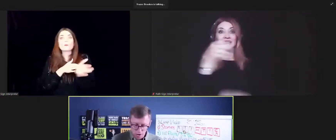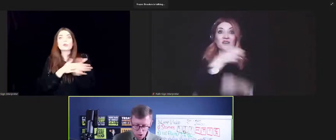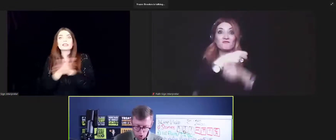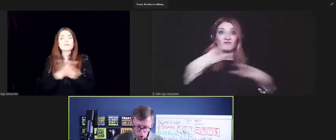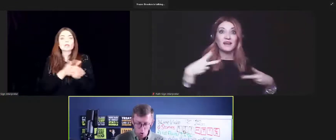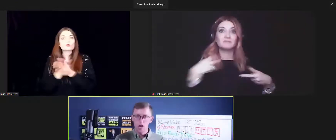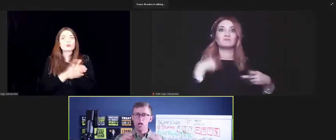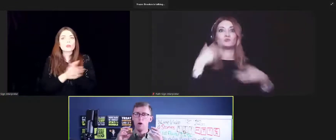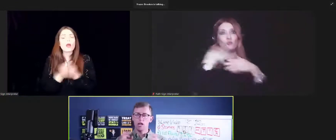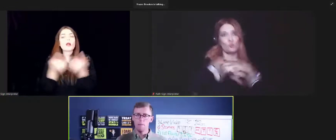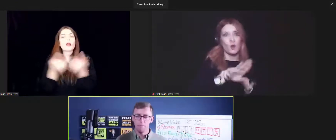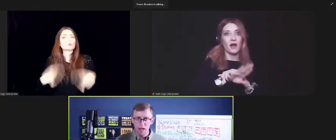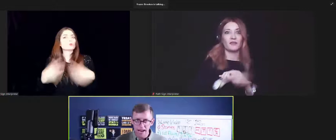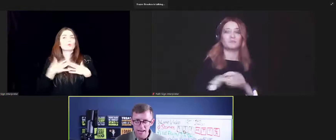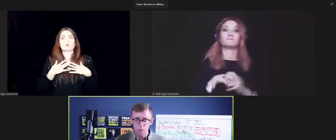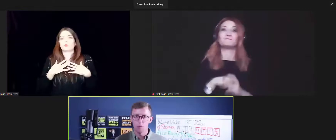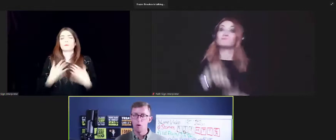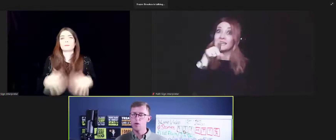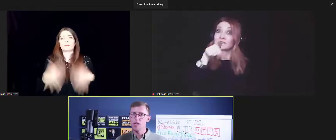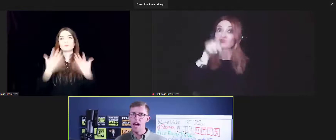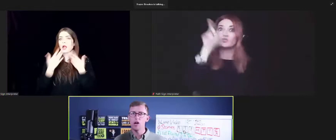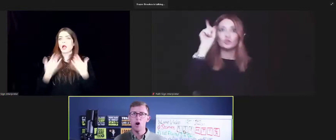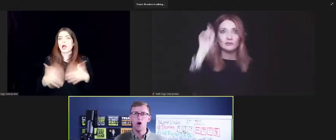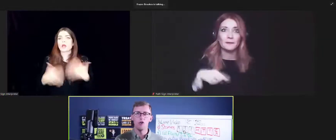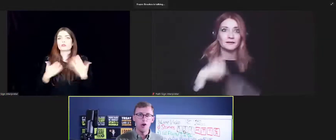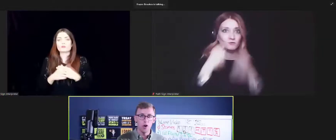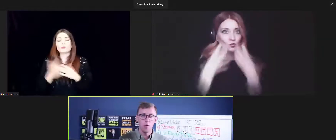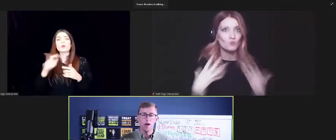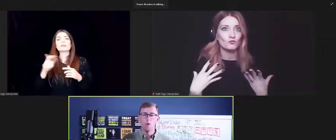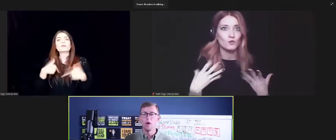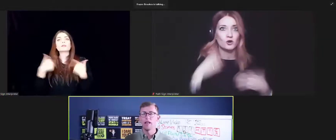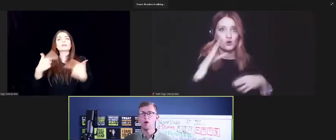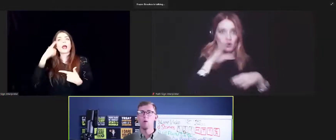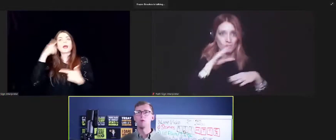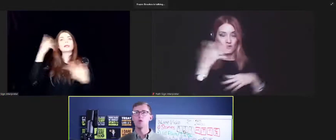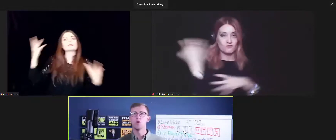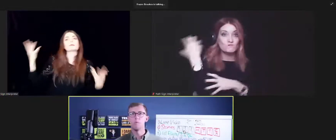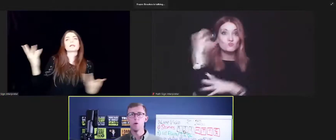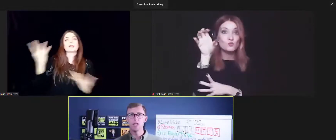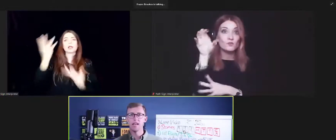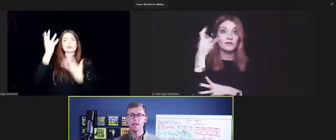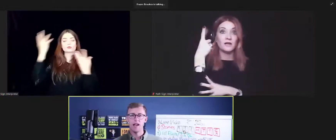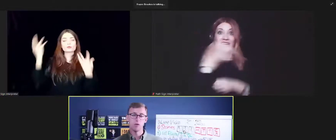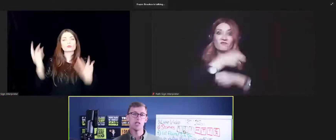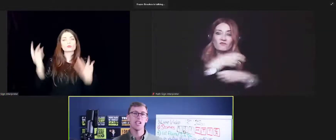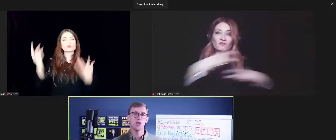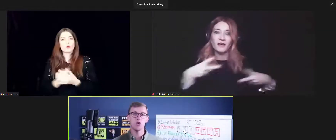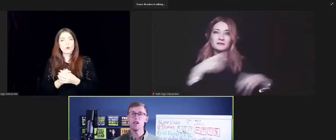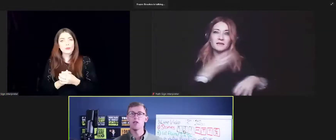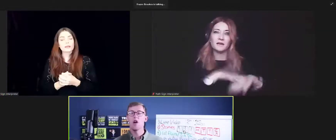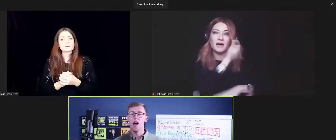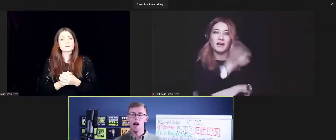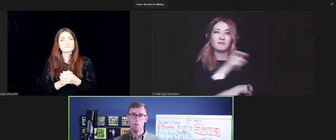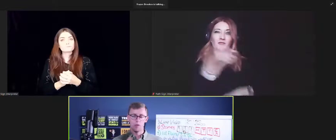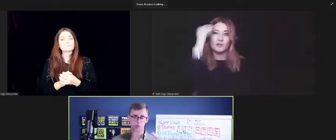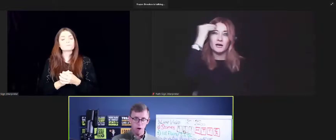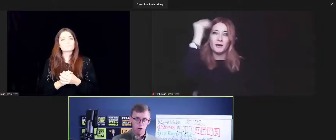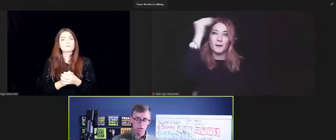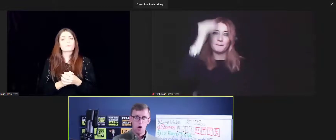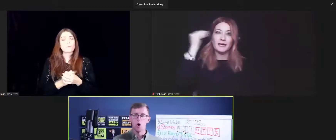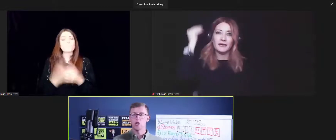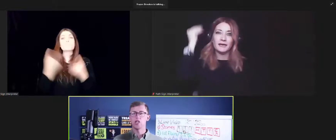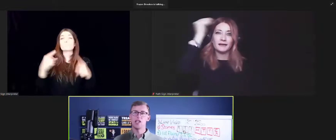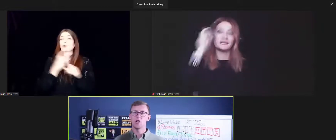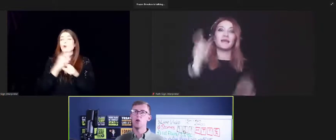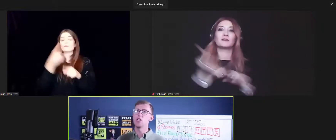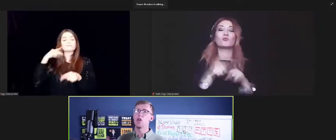make sure you are compliant with what you can and can't do when it comes to posting success stories with the product